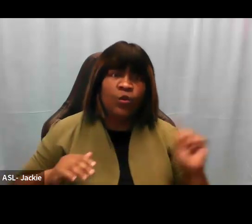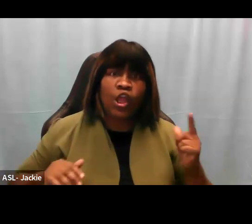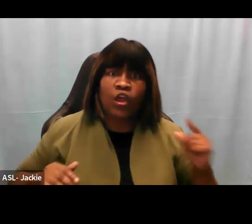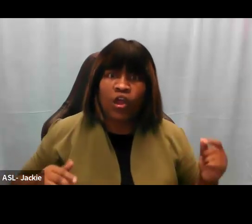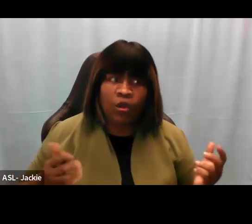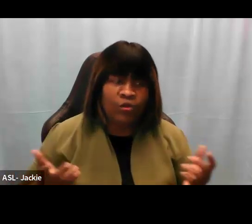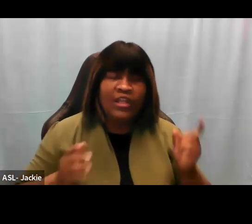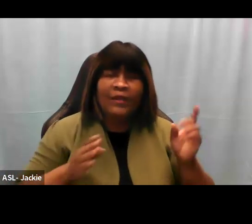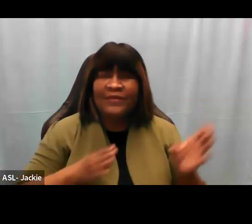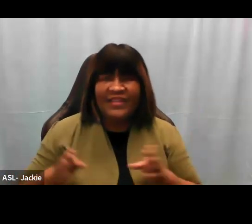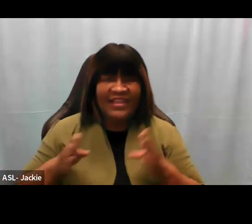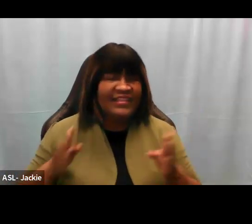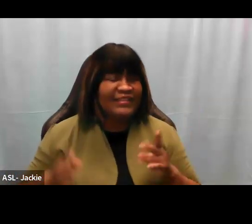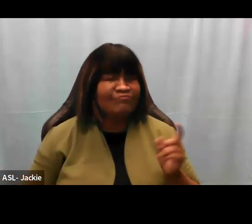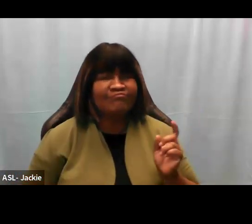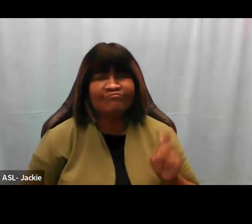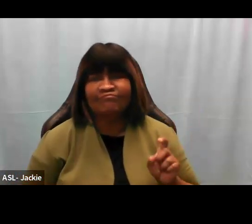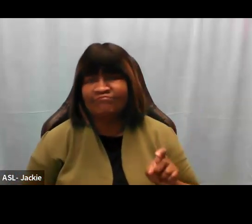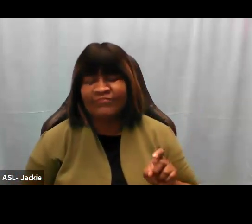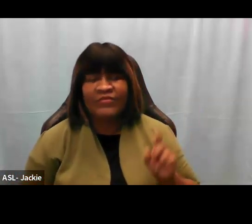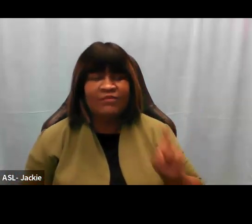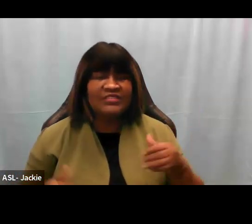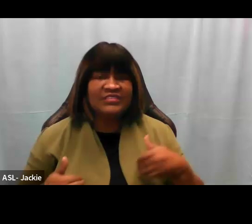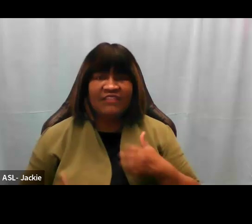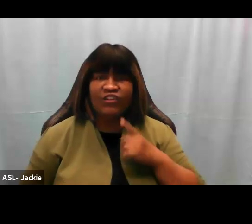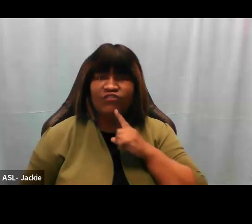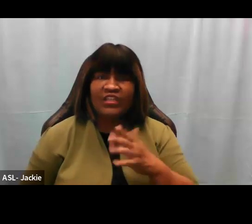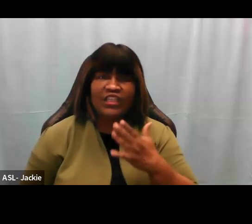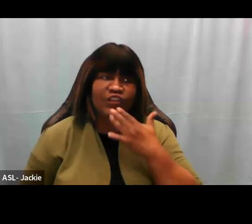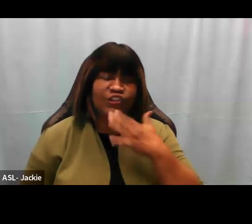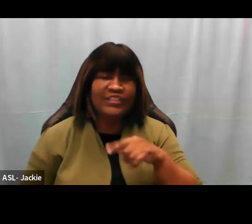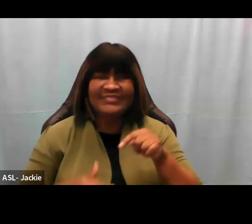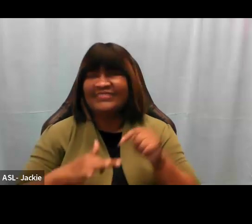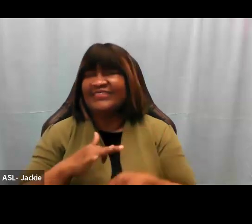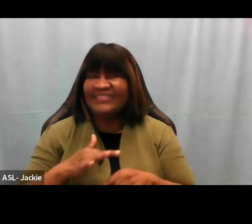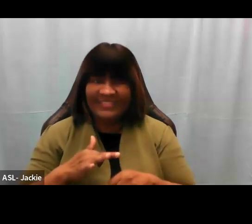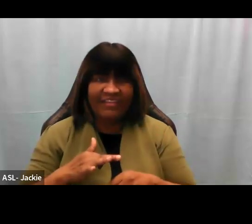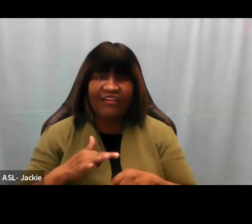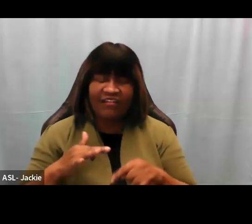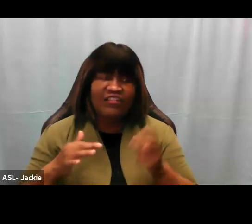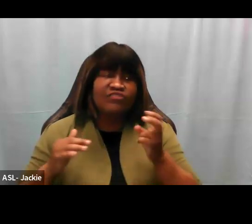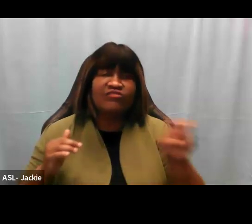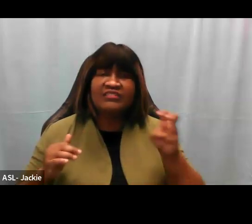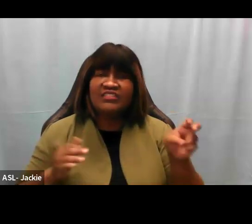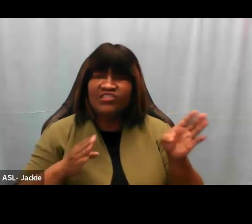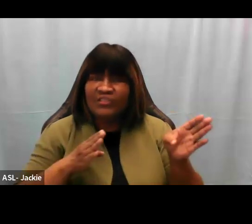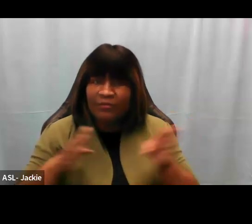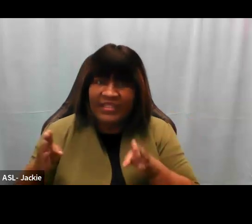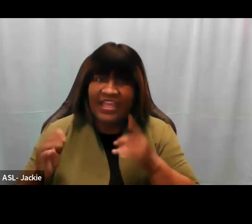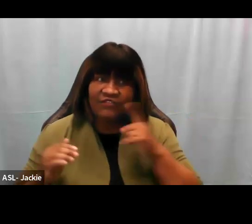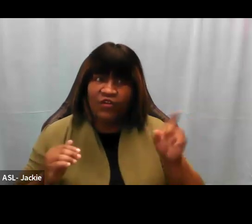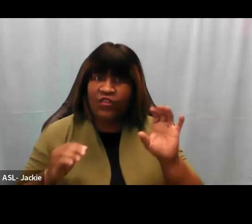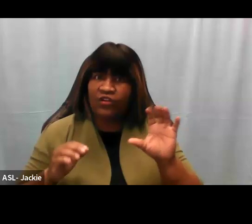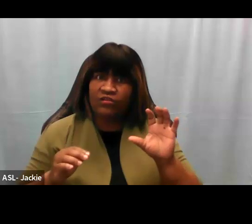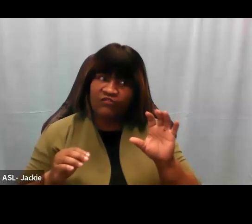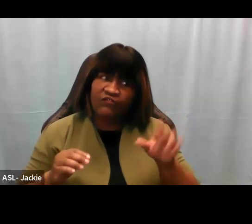planning. You really want to build a really detailed transition plan and